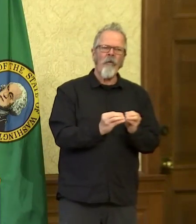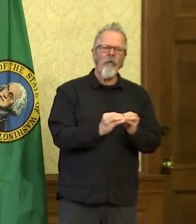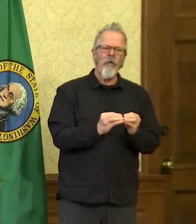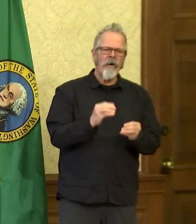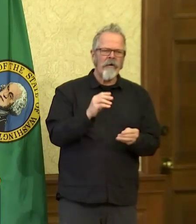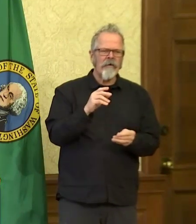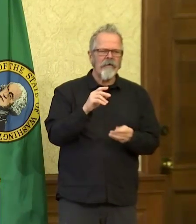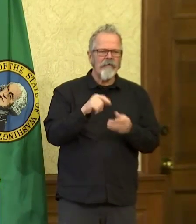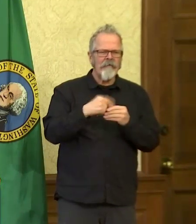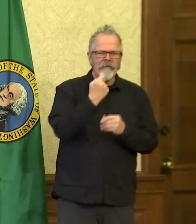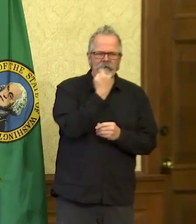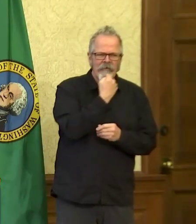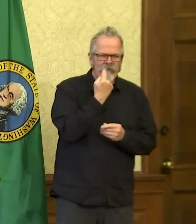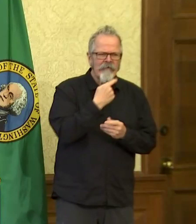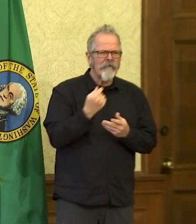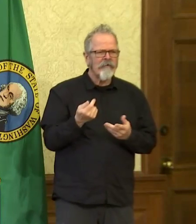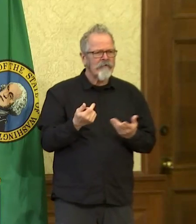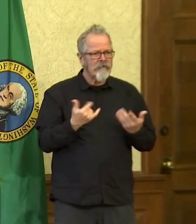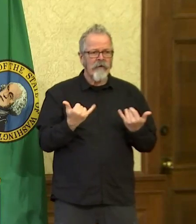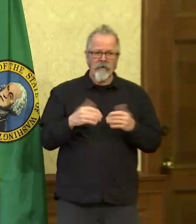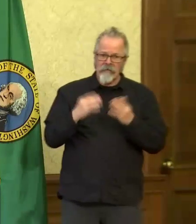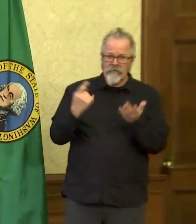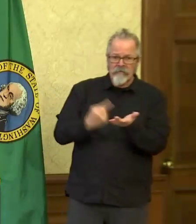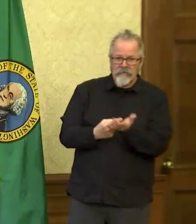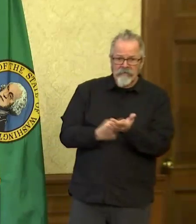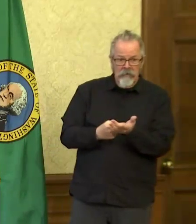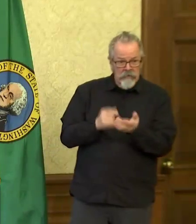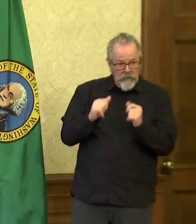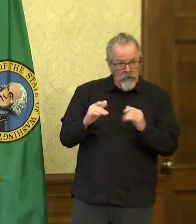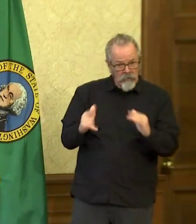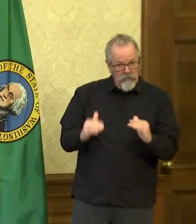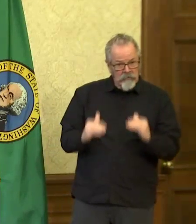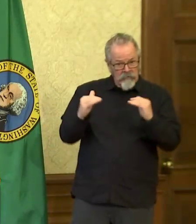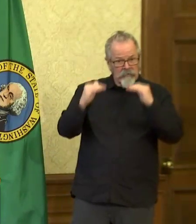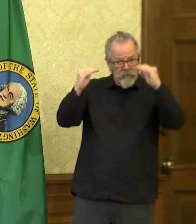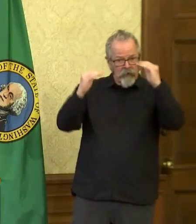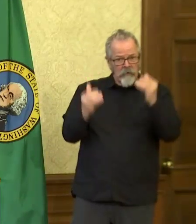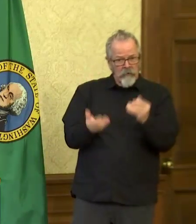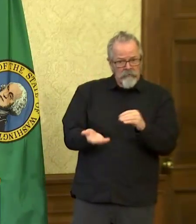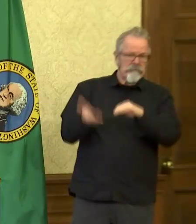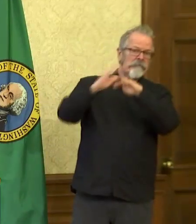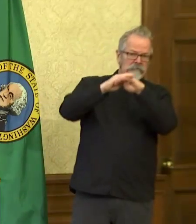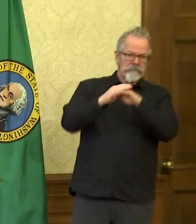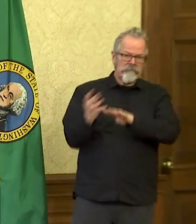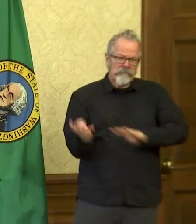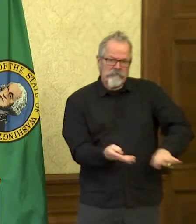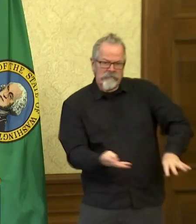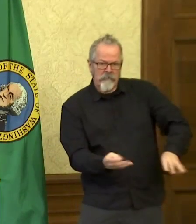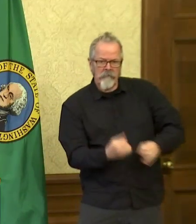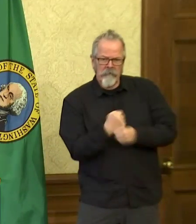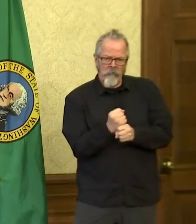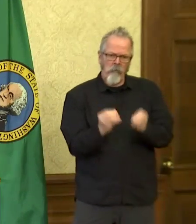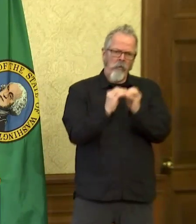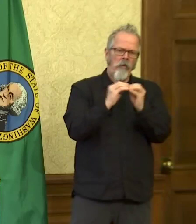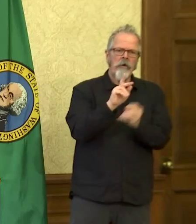it with the White House. And I'm looking forward to doing that. Next question comes from Joe with the Seattle